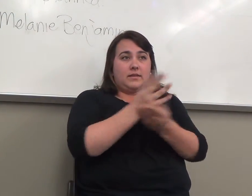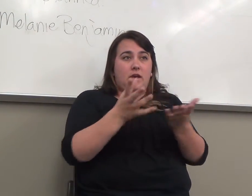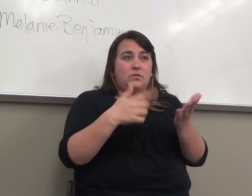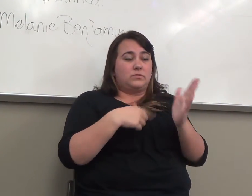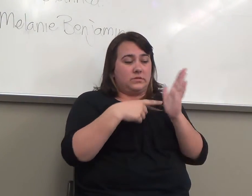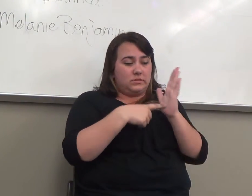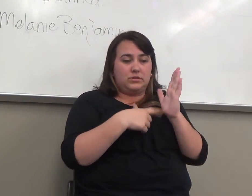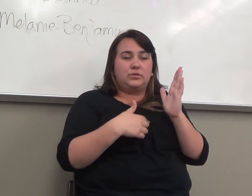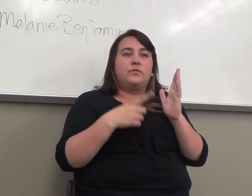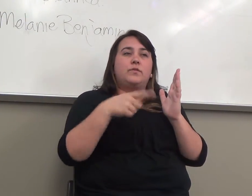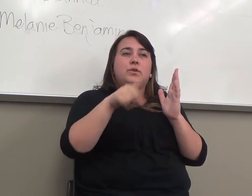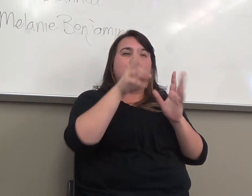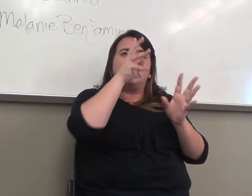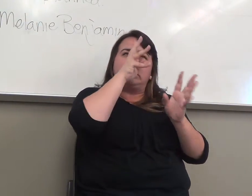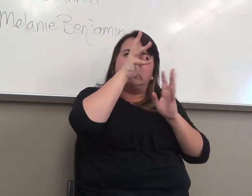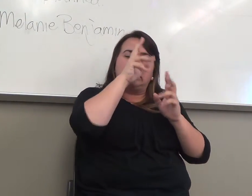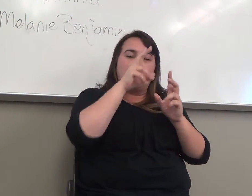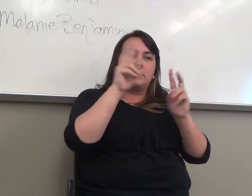this far on this worksheet.